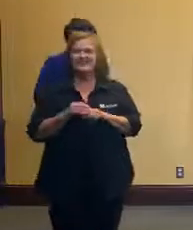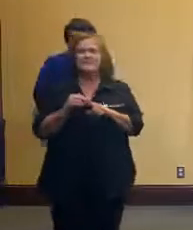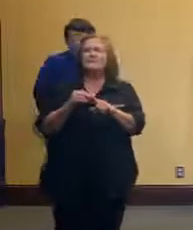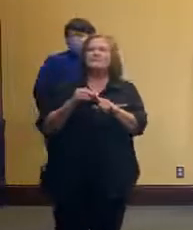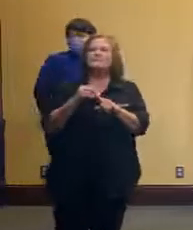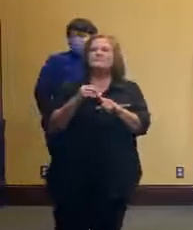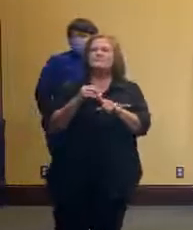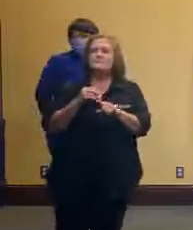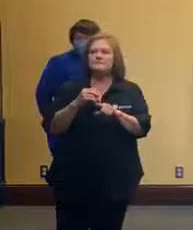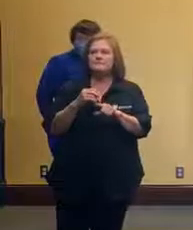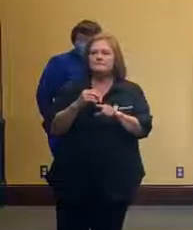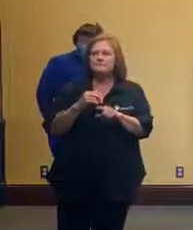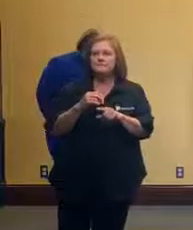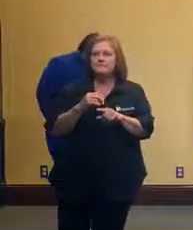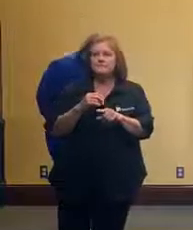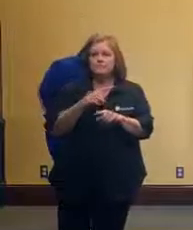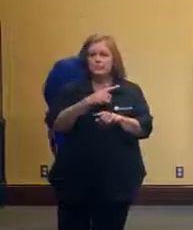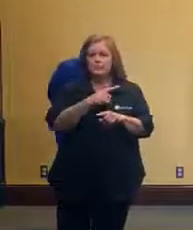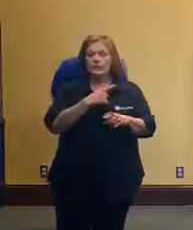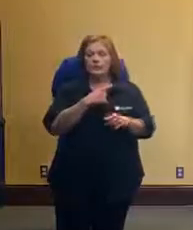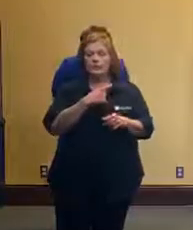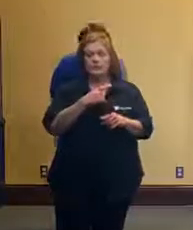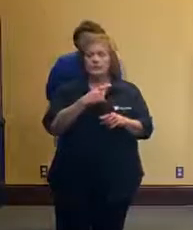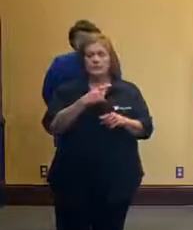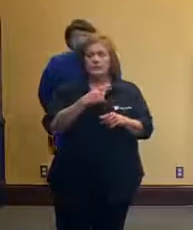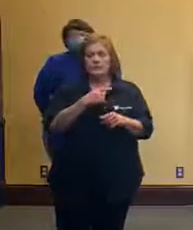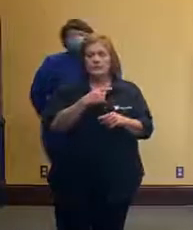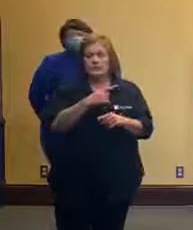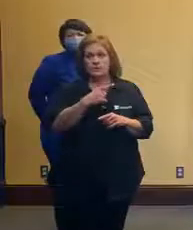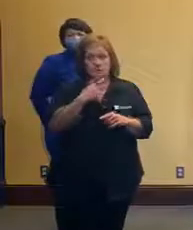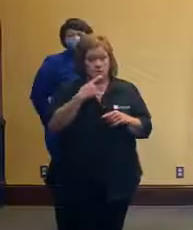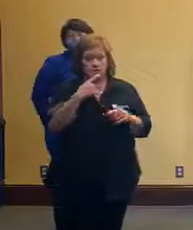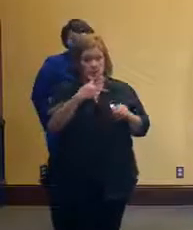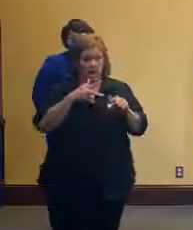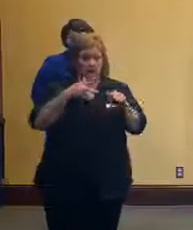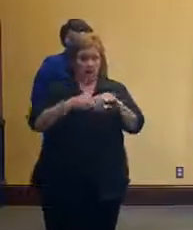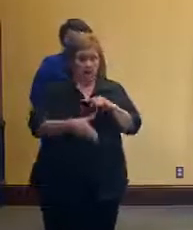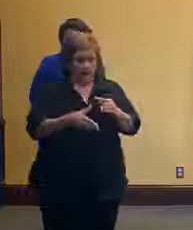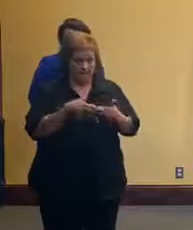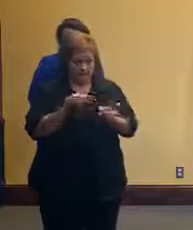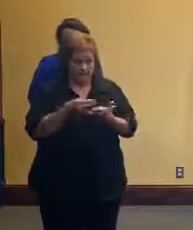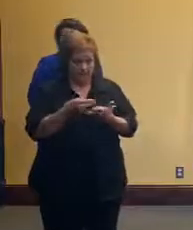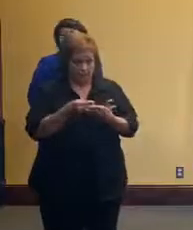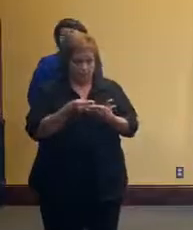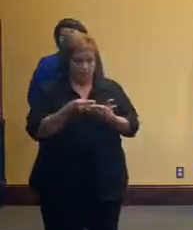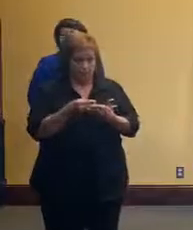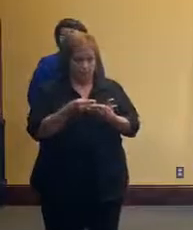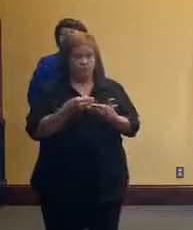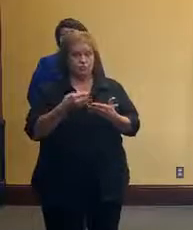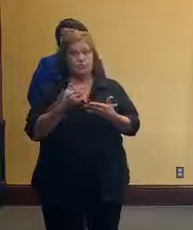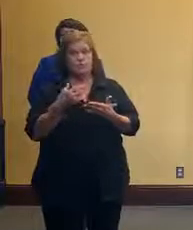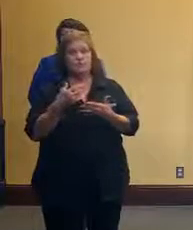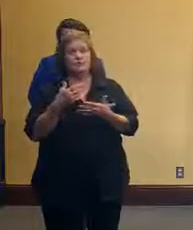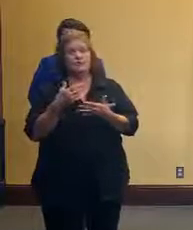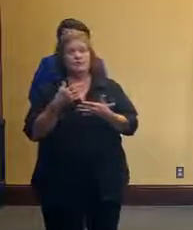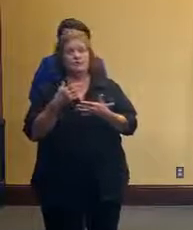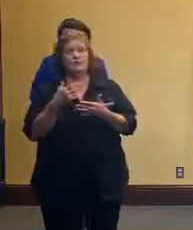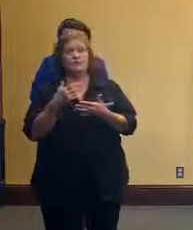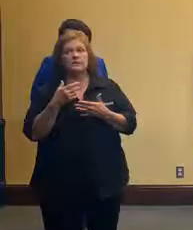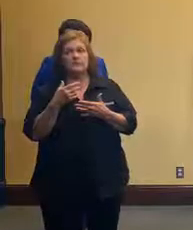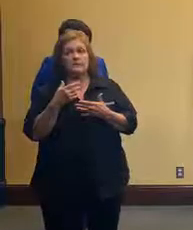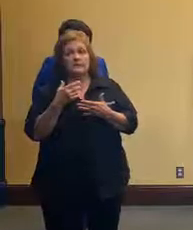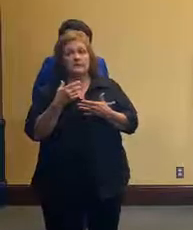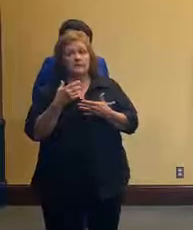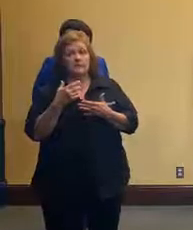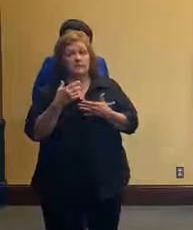Yeah. So, once you all have cut your budget as far as you can go, and you